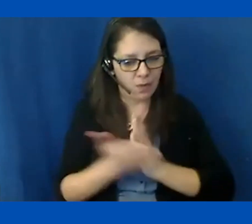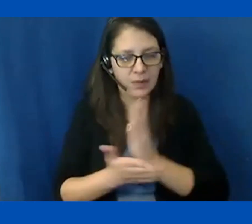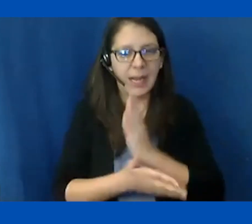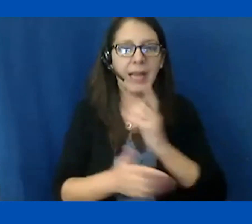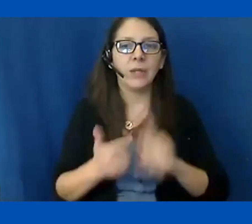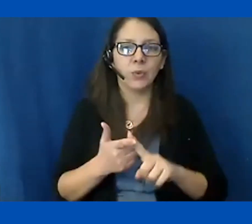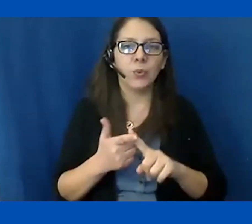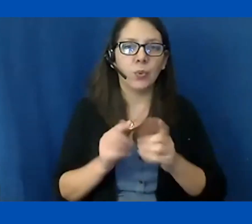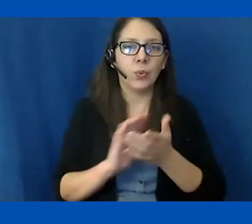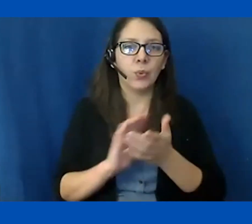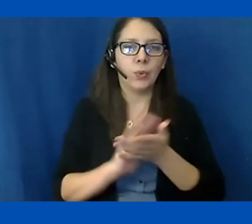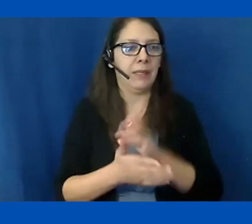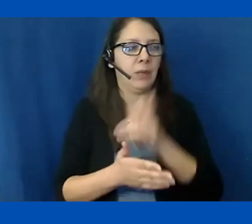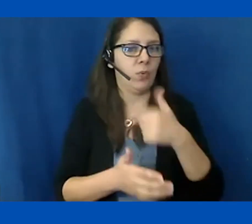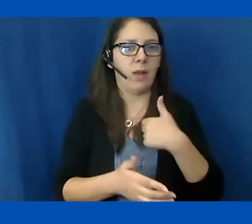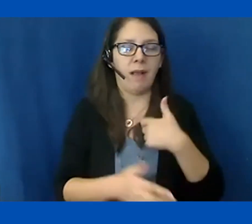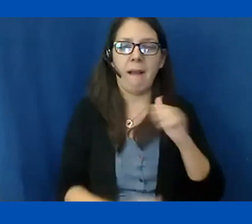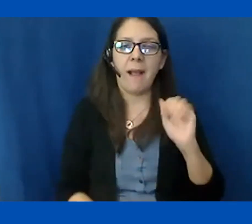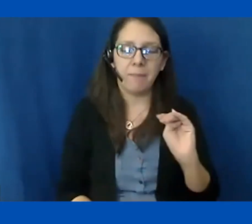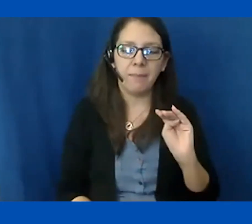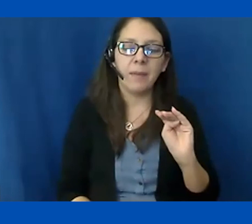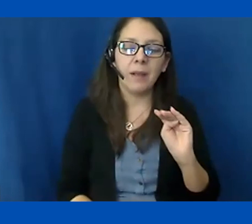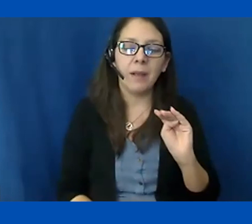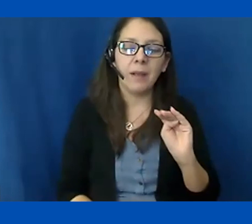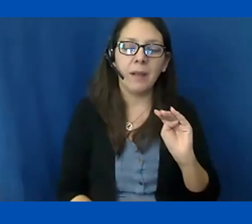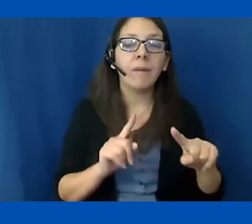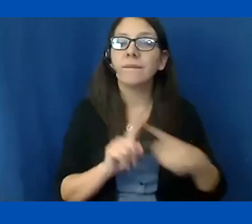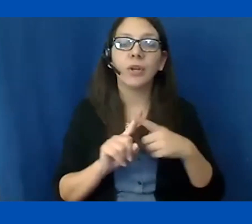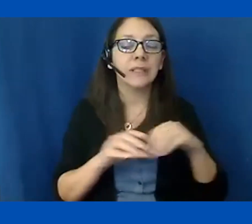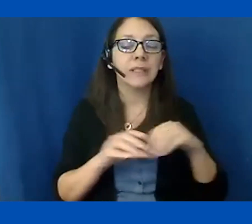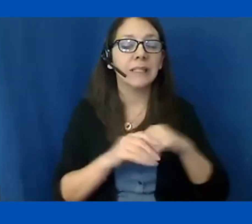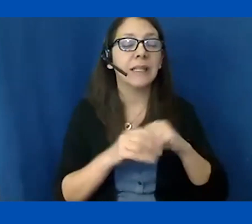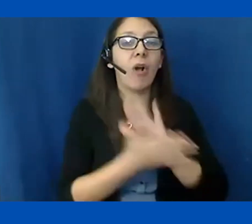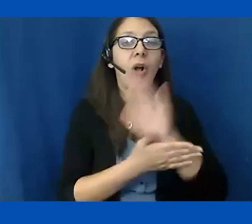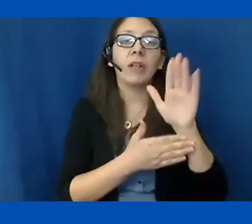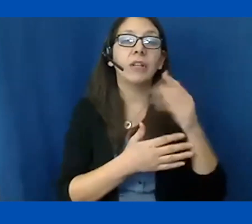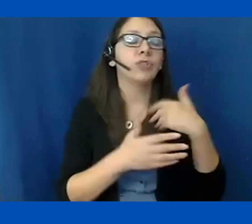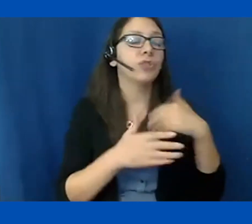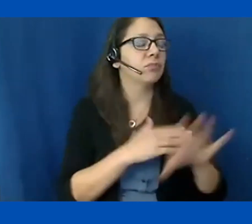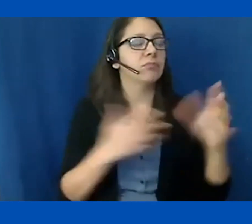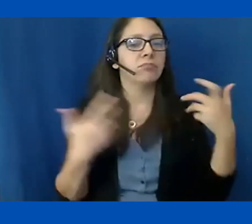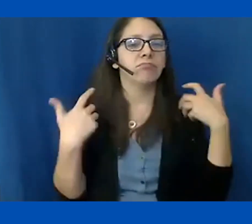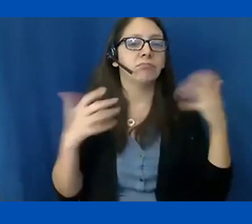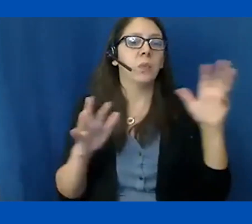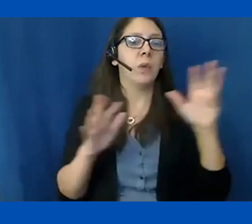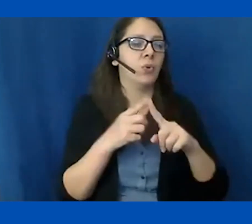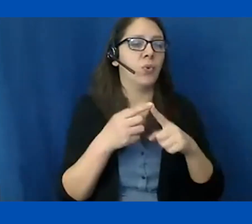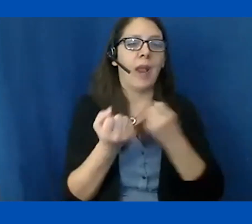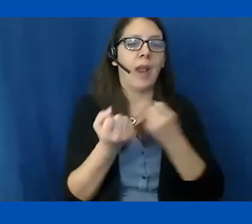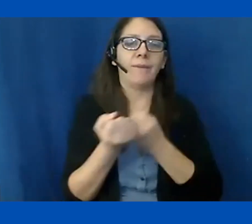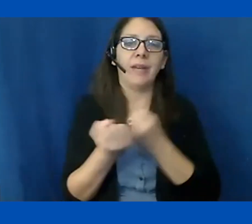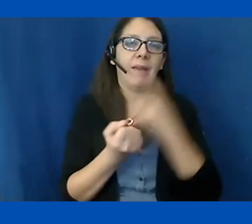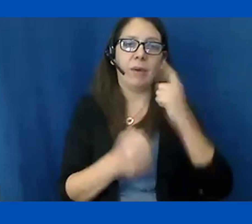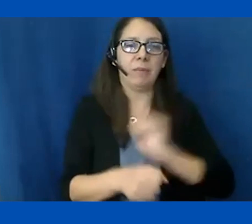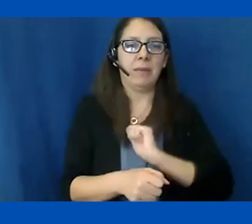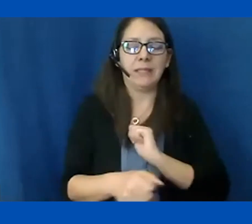I first entered college and different things like that, I had no interest in advocating for myself because I didn't want to look different or